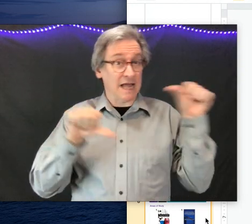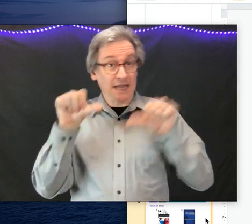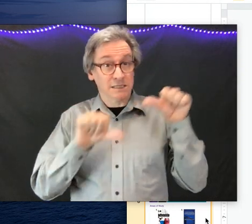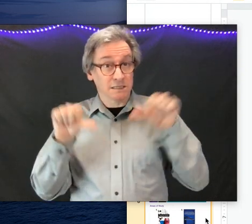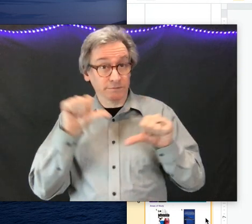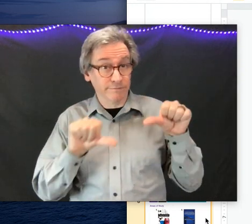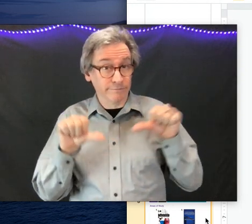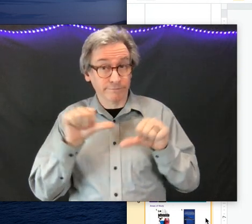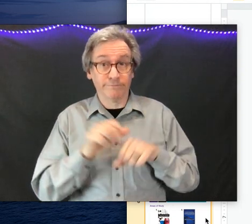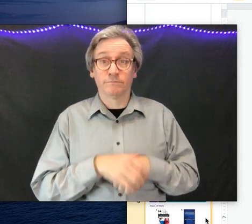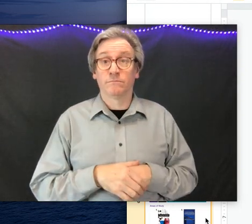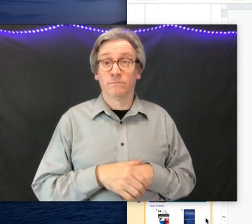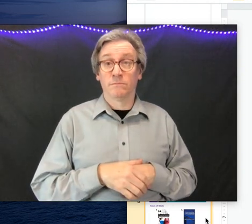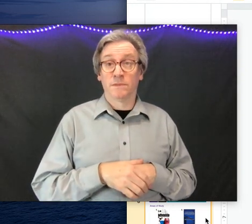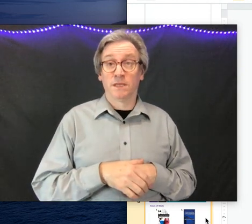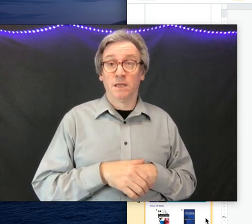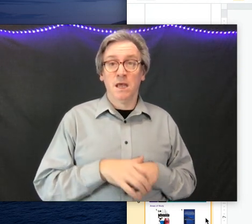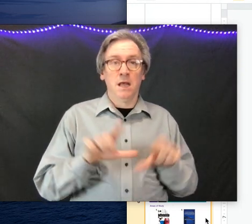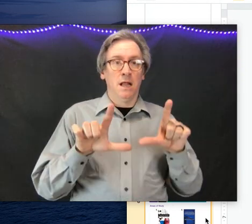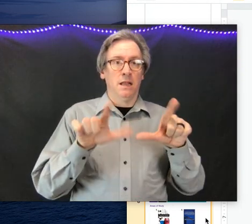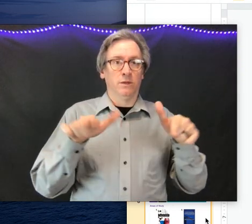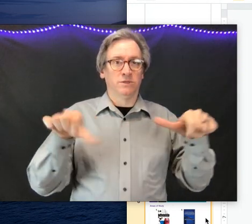political science,